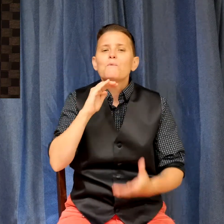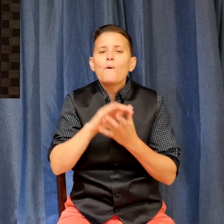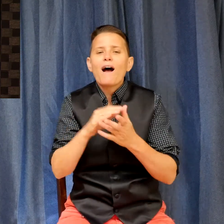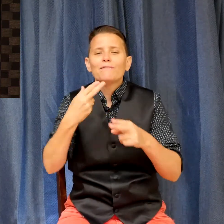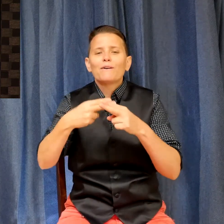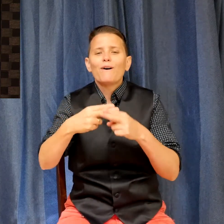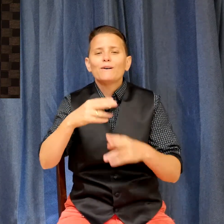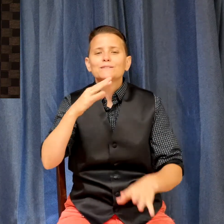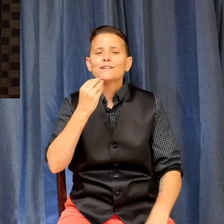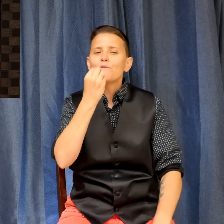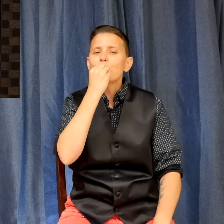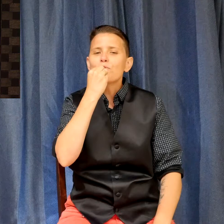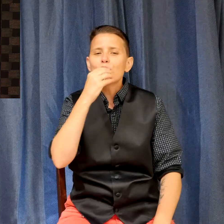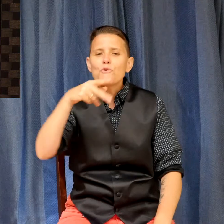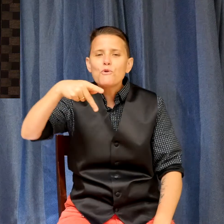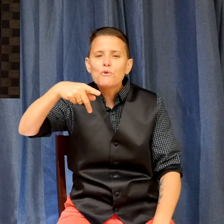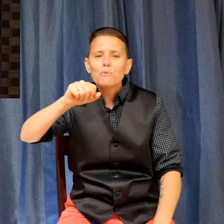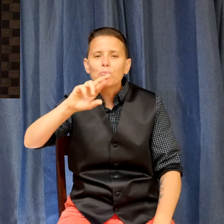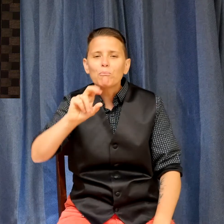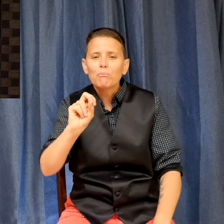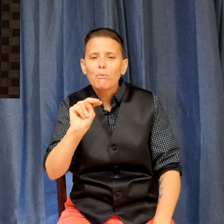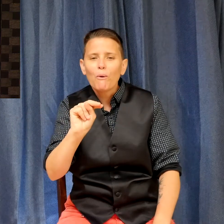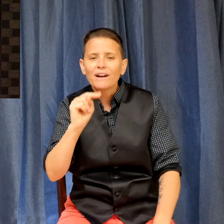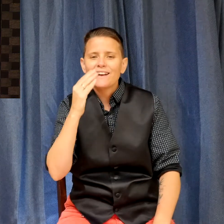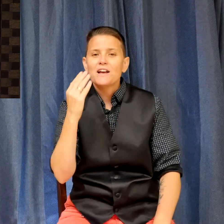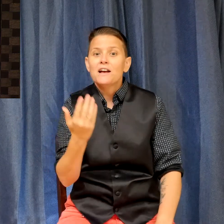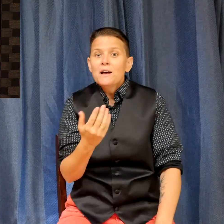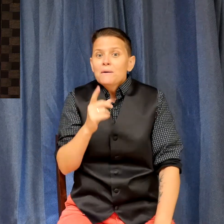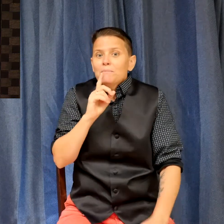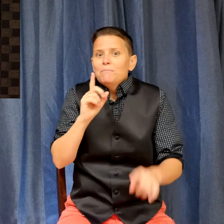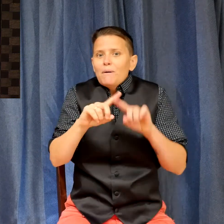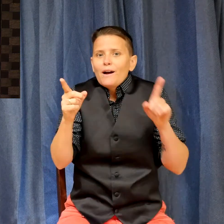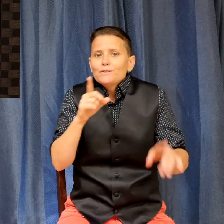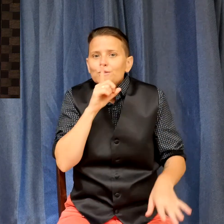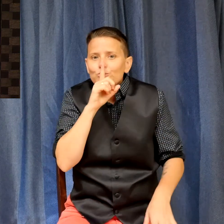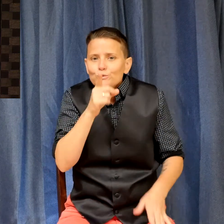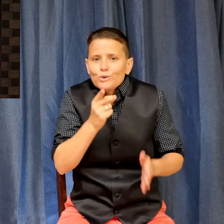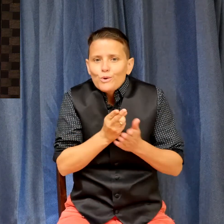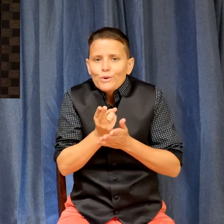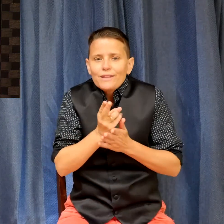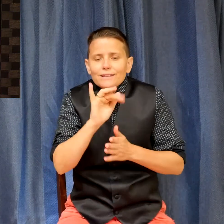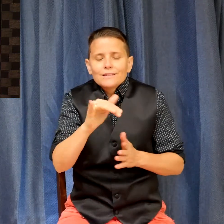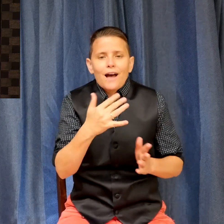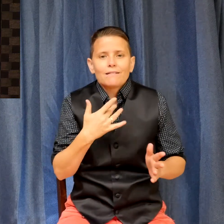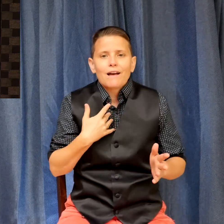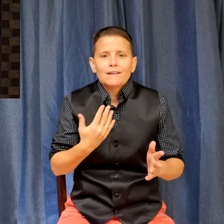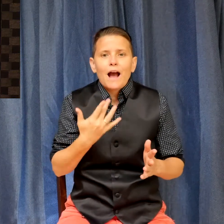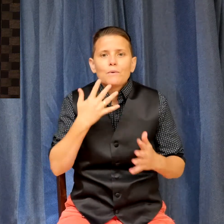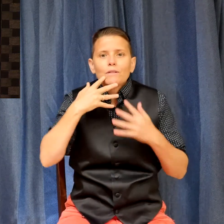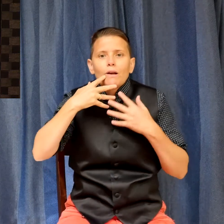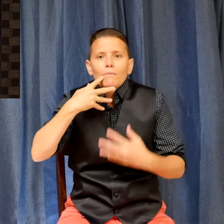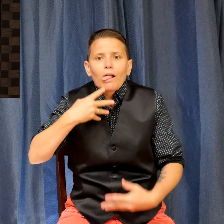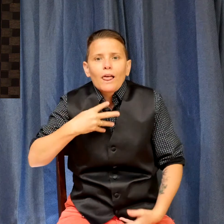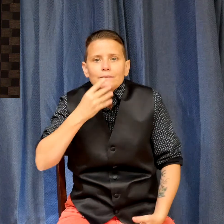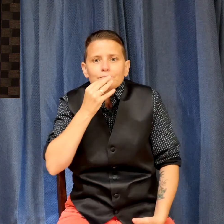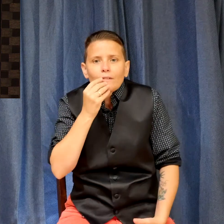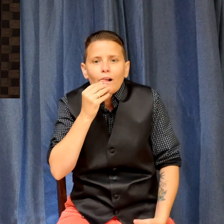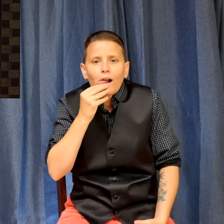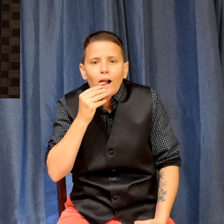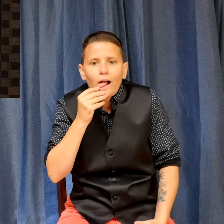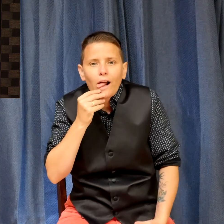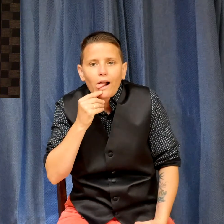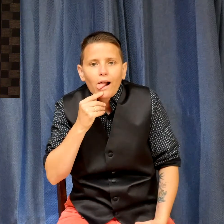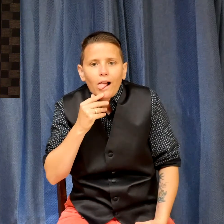But but the truth is I would salivate over what I was going to eat when my taste buds came back. Oh, right,